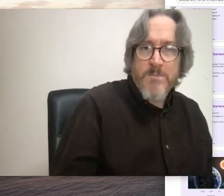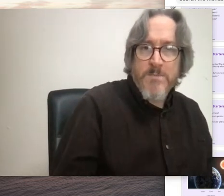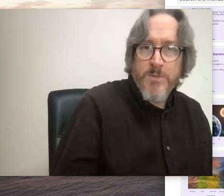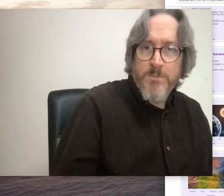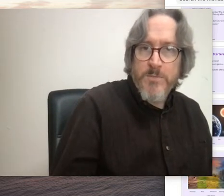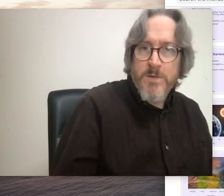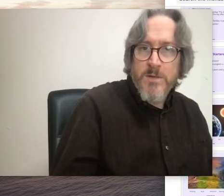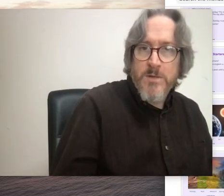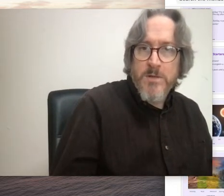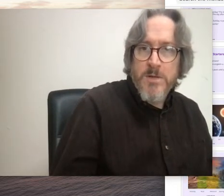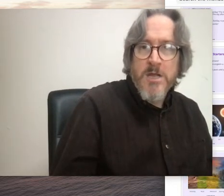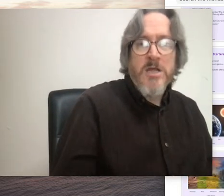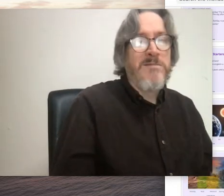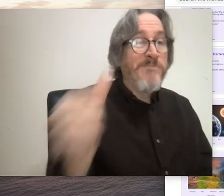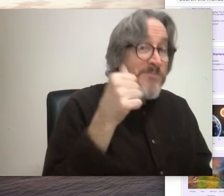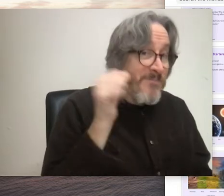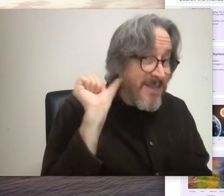Boom, boom, boom.